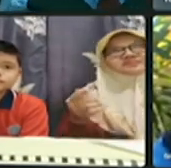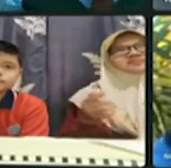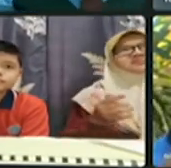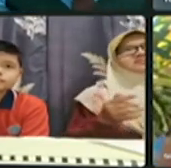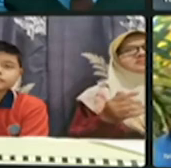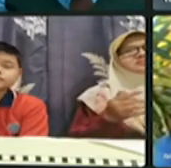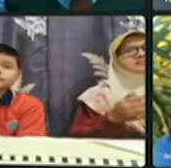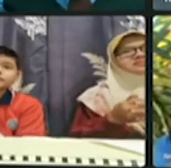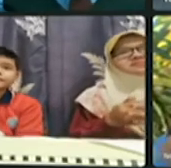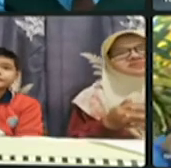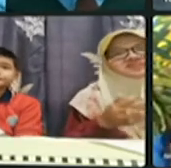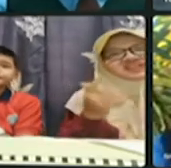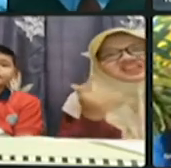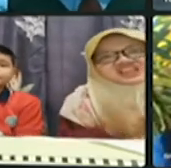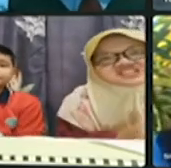What's this?